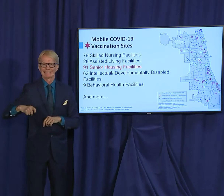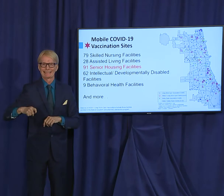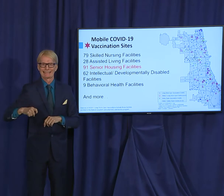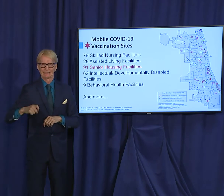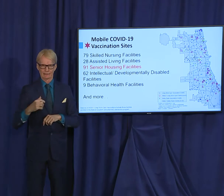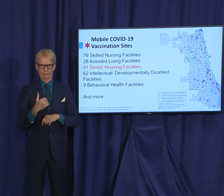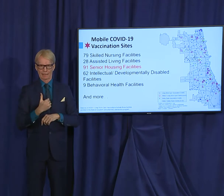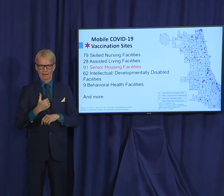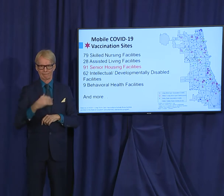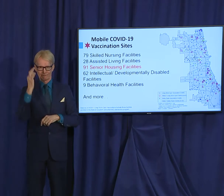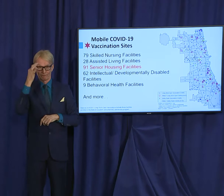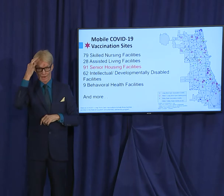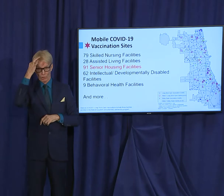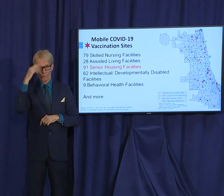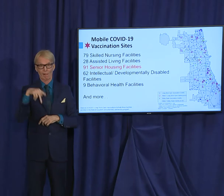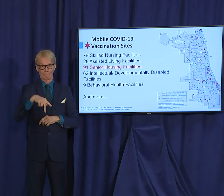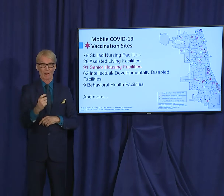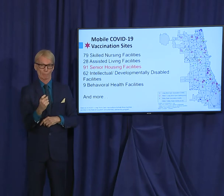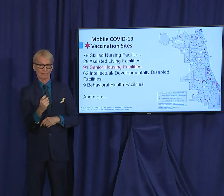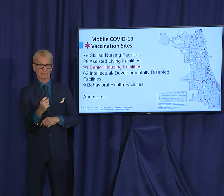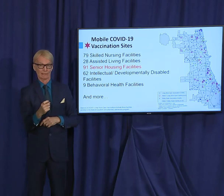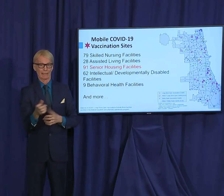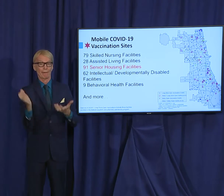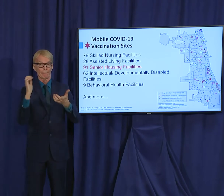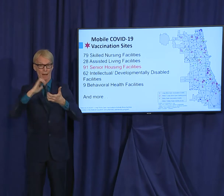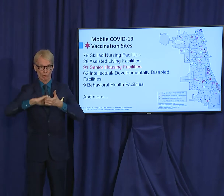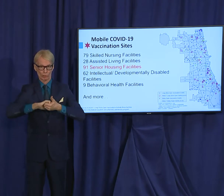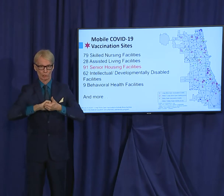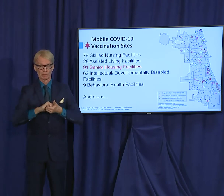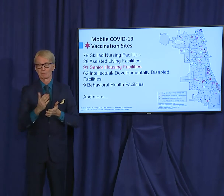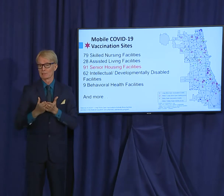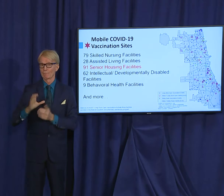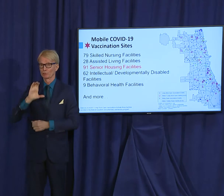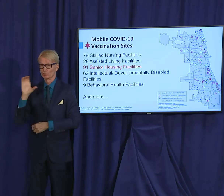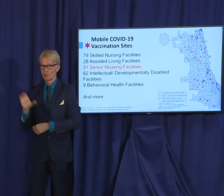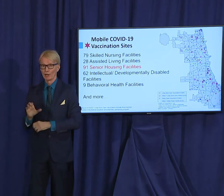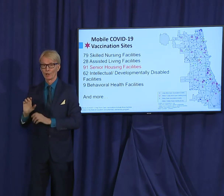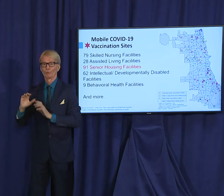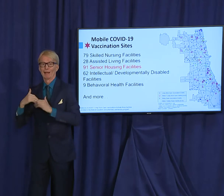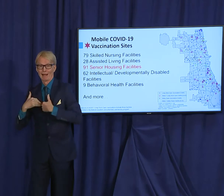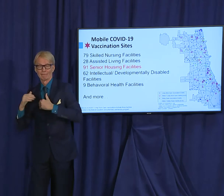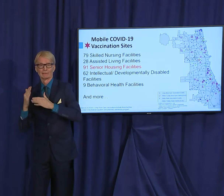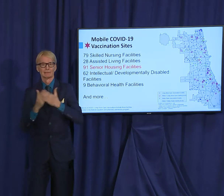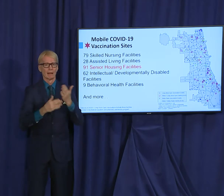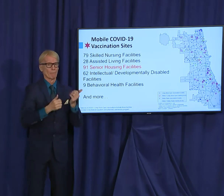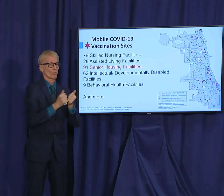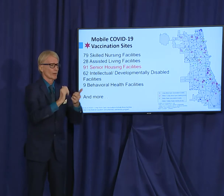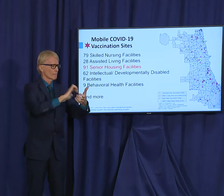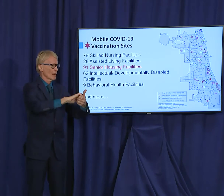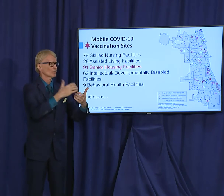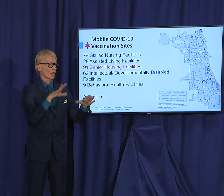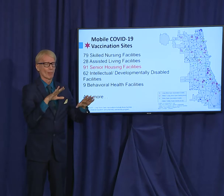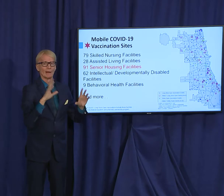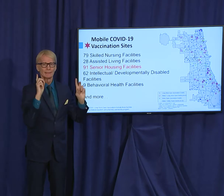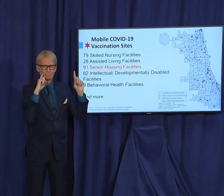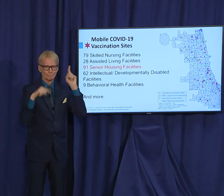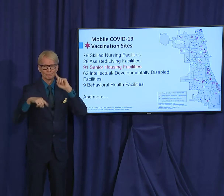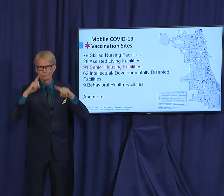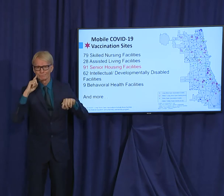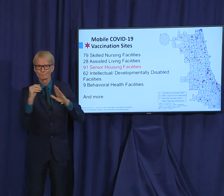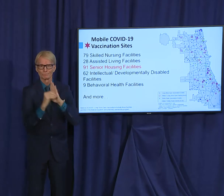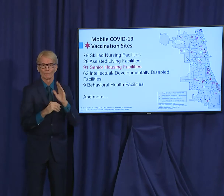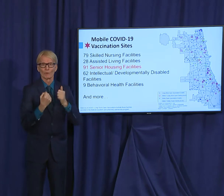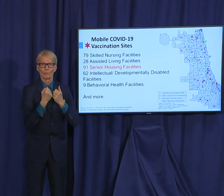pharmacy partnership, some of this is directly the city of Chicago, some of this is working with partners. But already we've had visits at 79 skilled